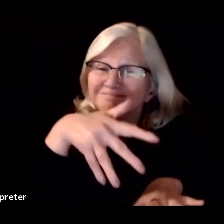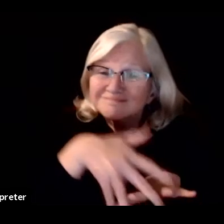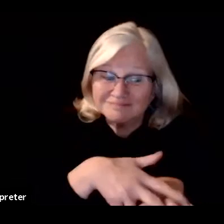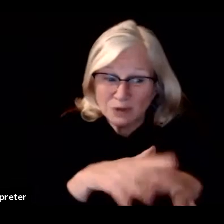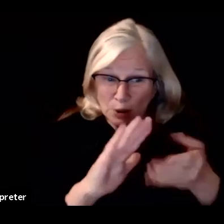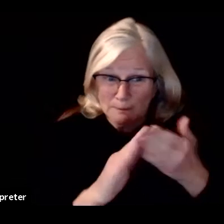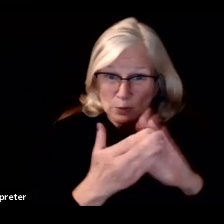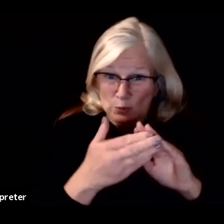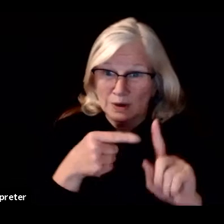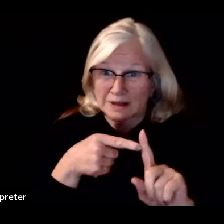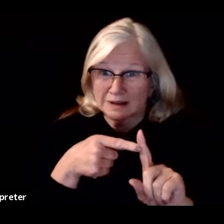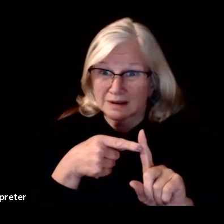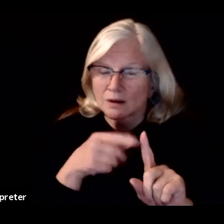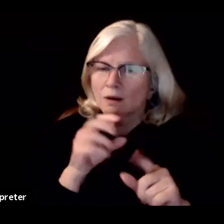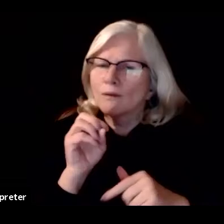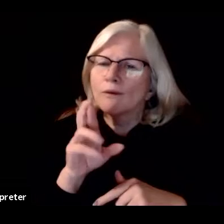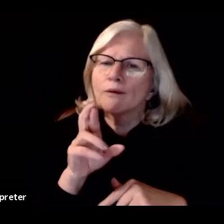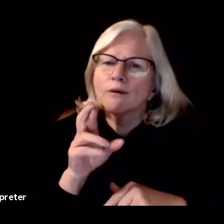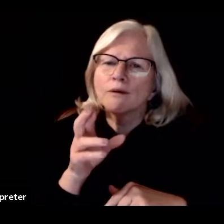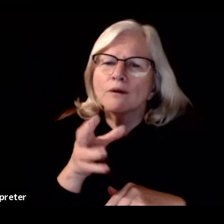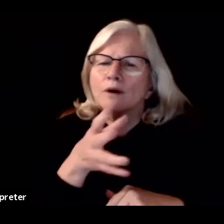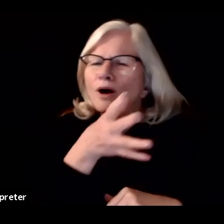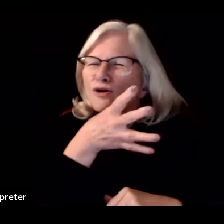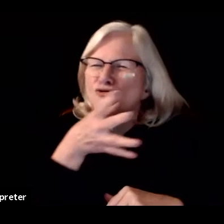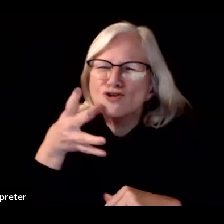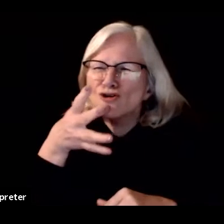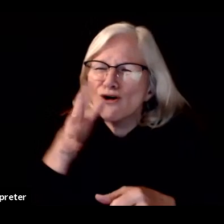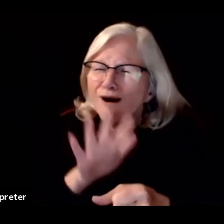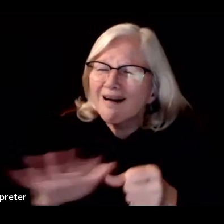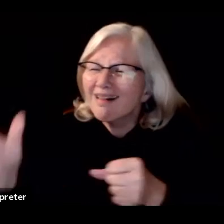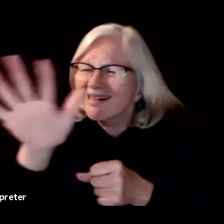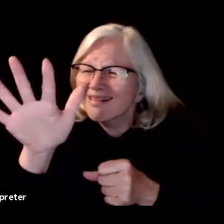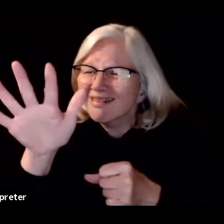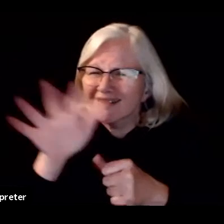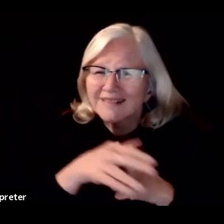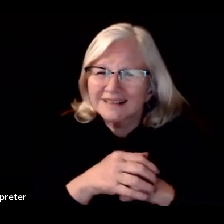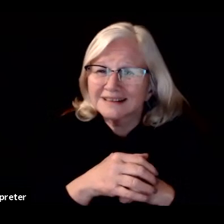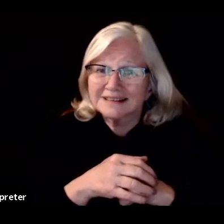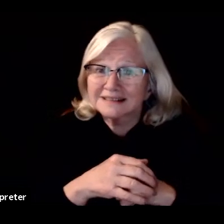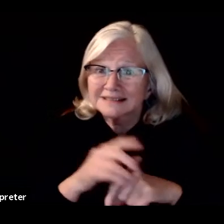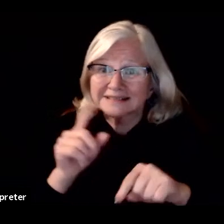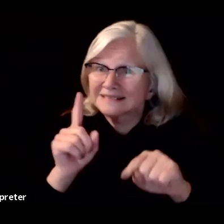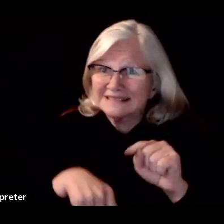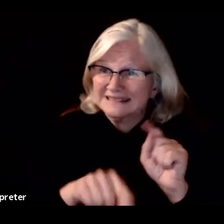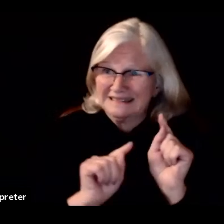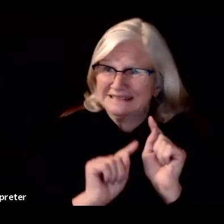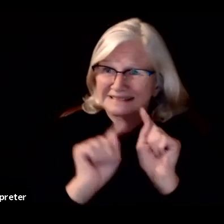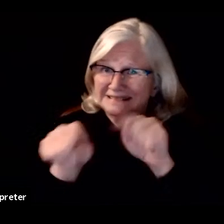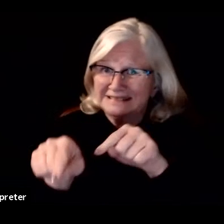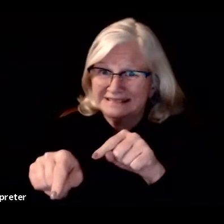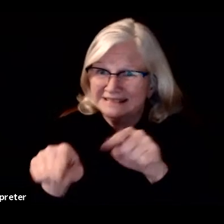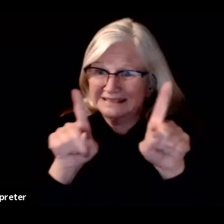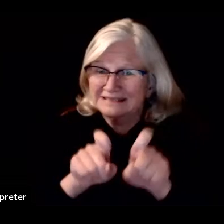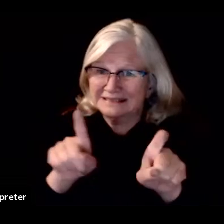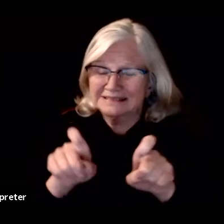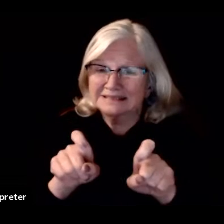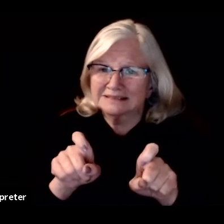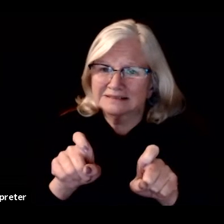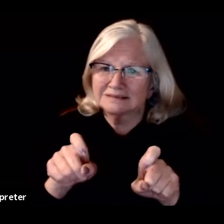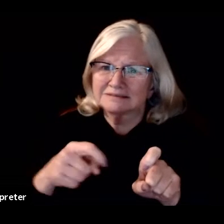well. We're learning some things and we're working on some improvements before we launch the rollout of that mail order program